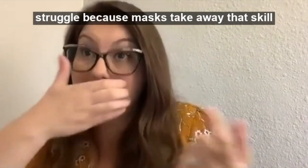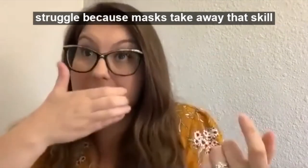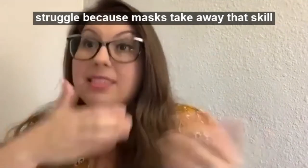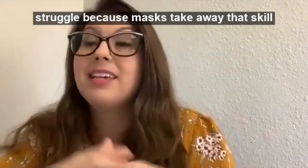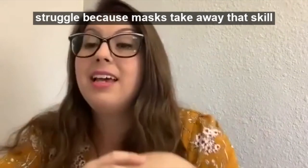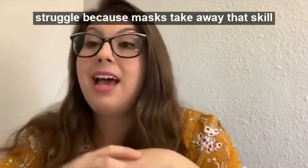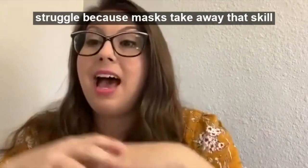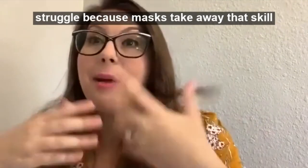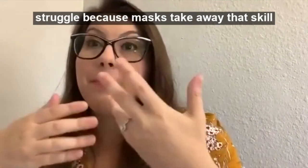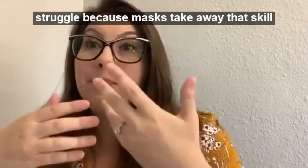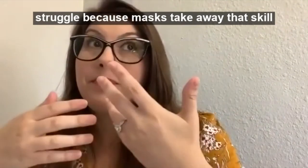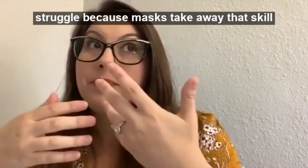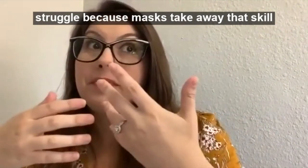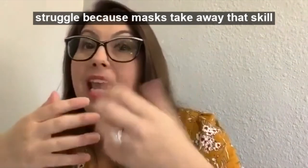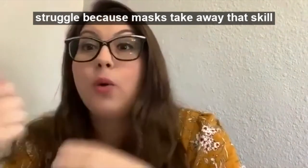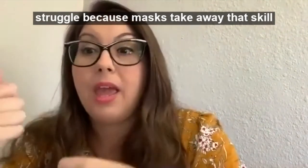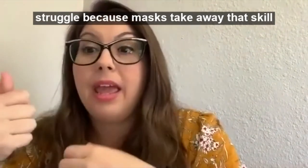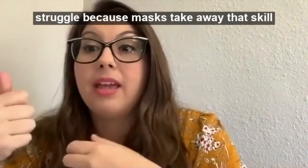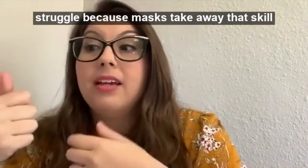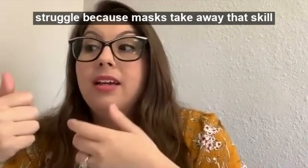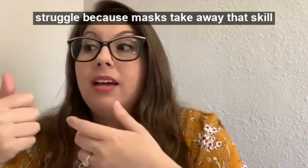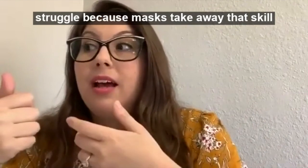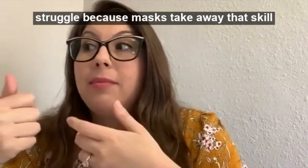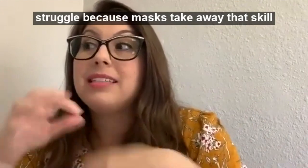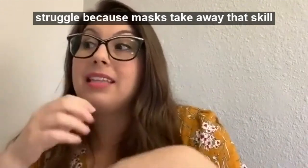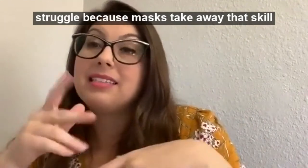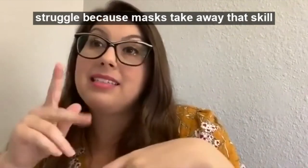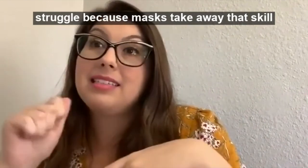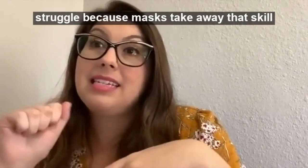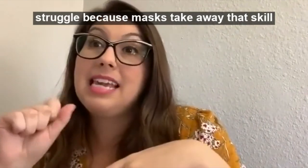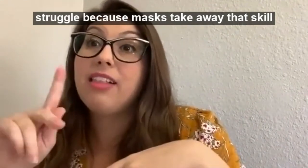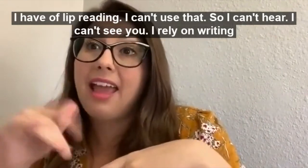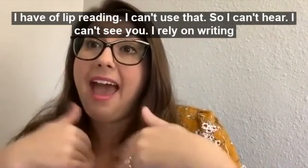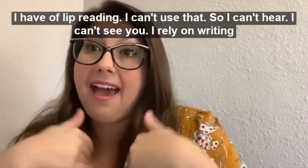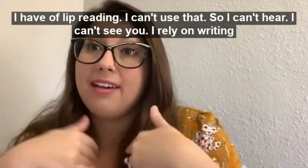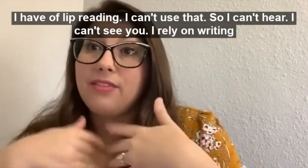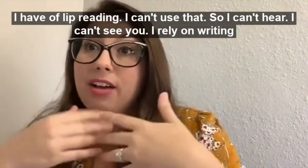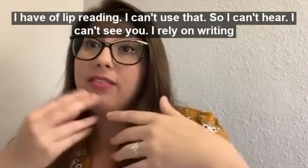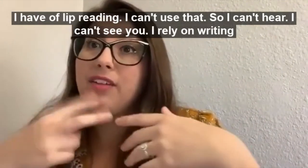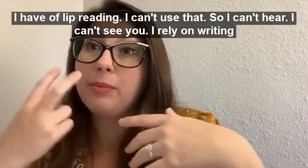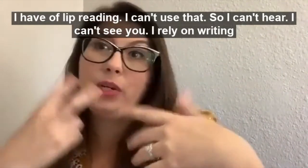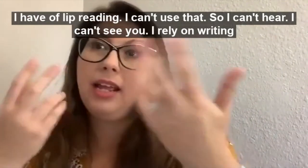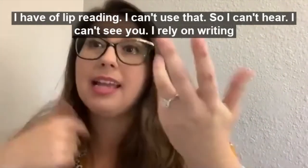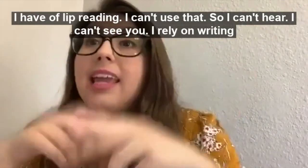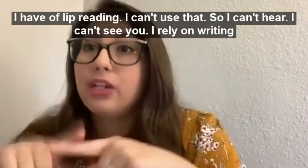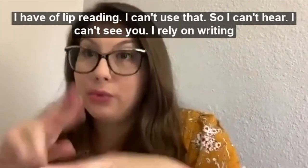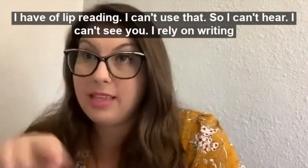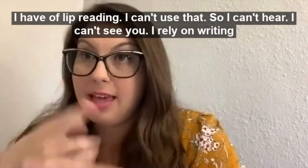masks take away that skill I have of lip reading. I can't use that